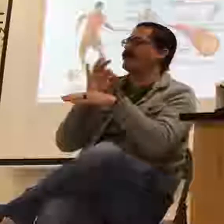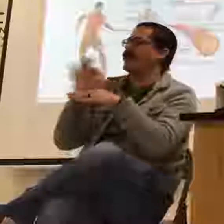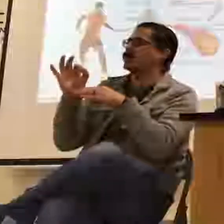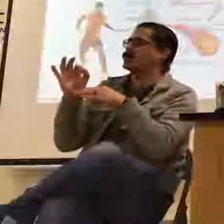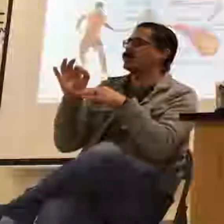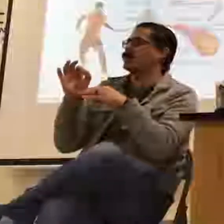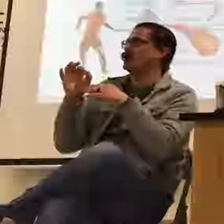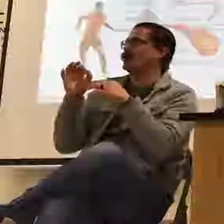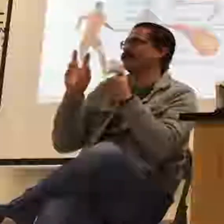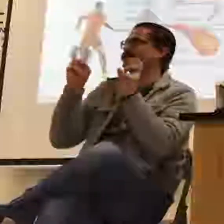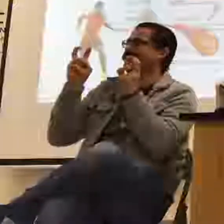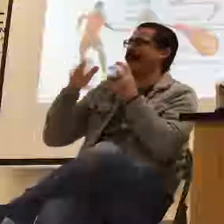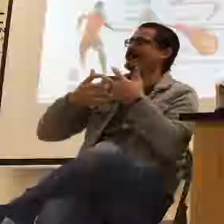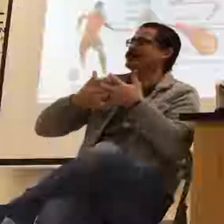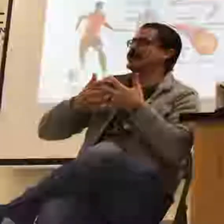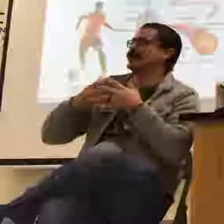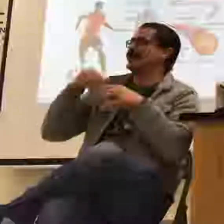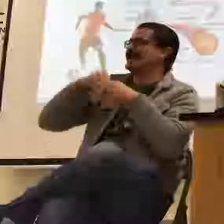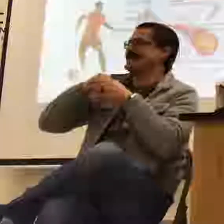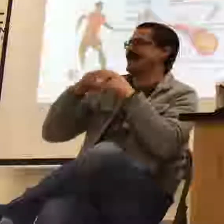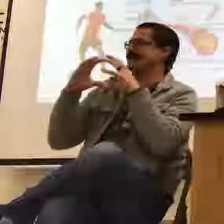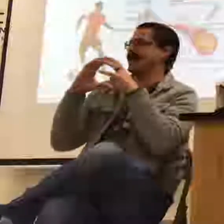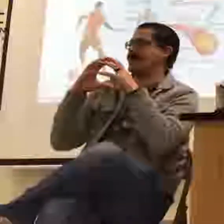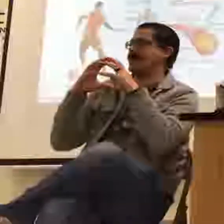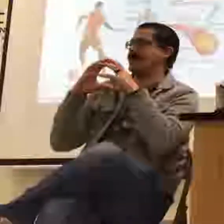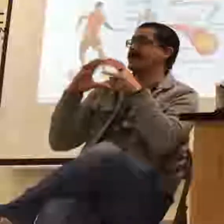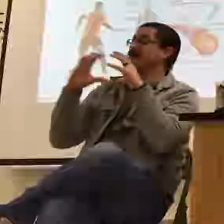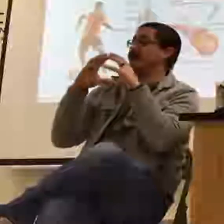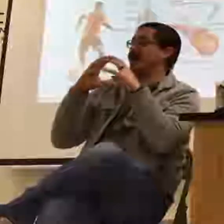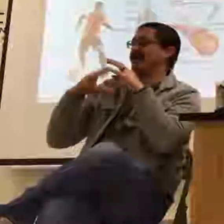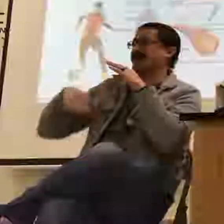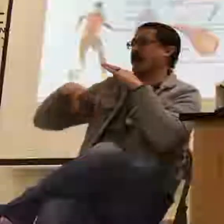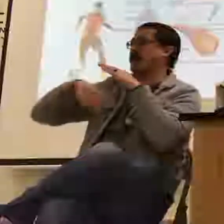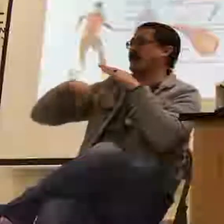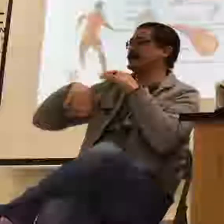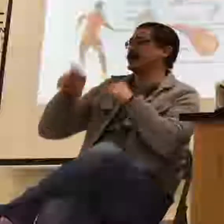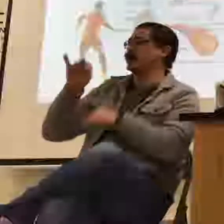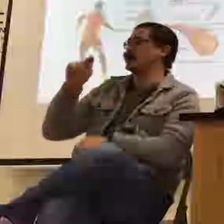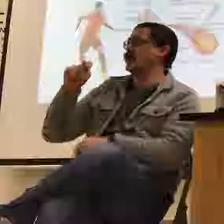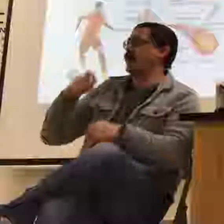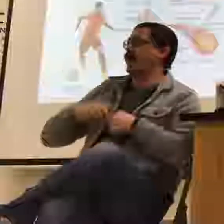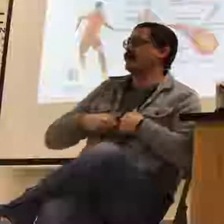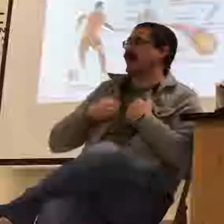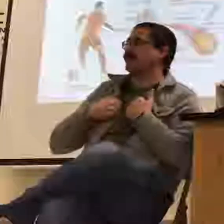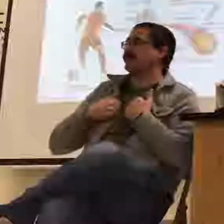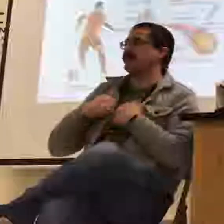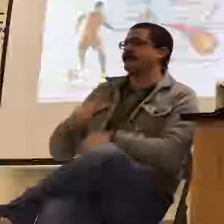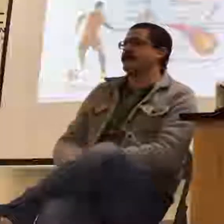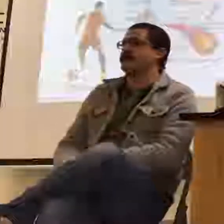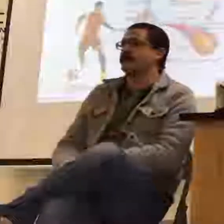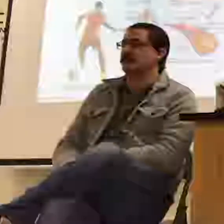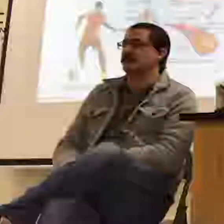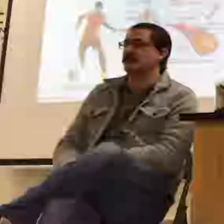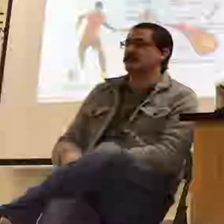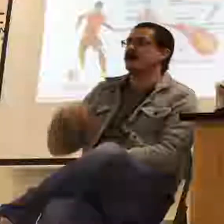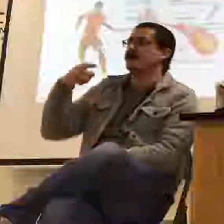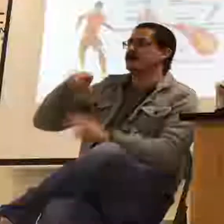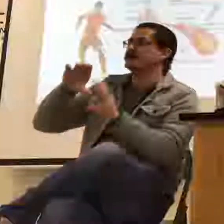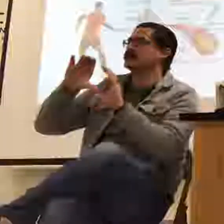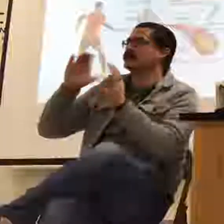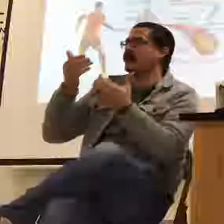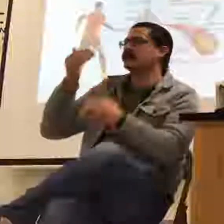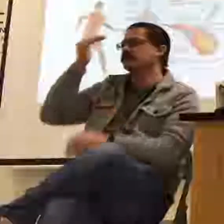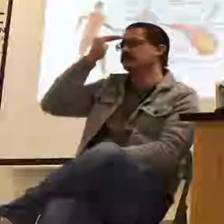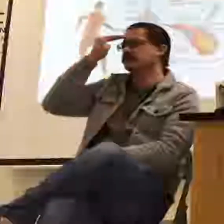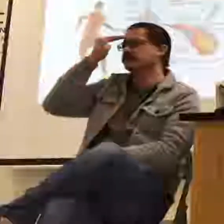functional machinery of cells. The cell is the basic unit of life. So in this class, we need to be